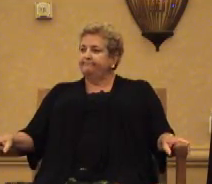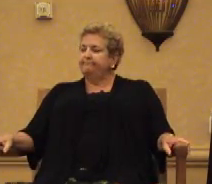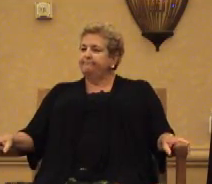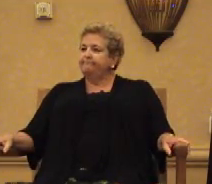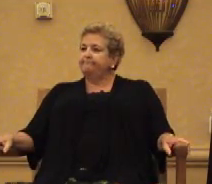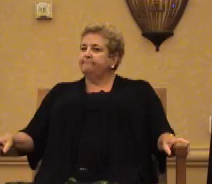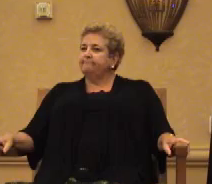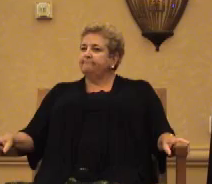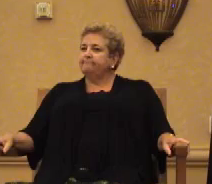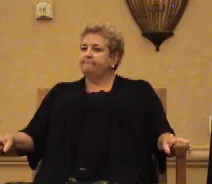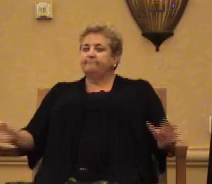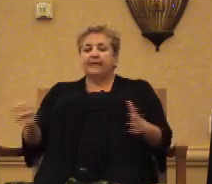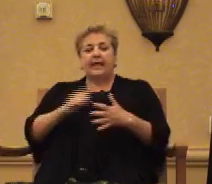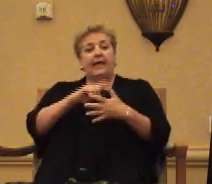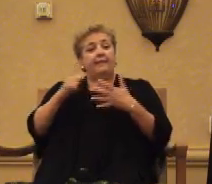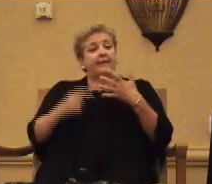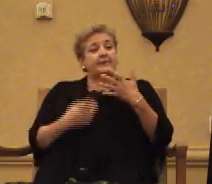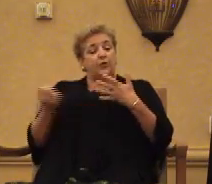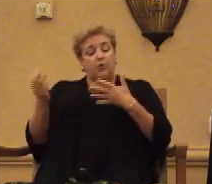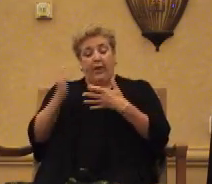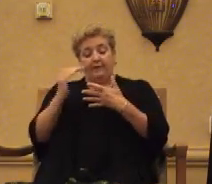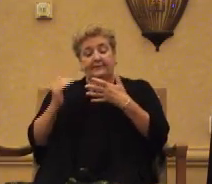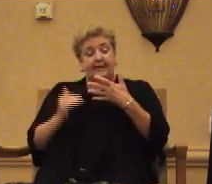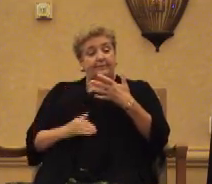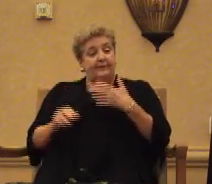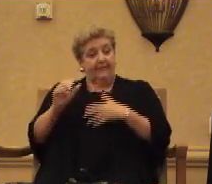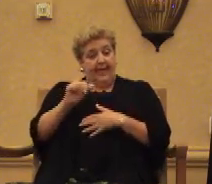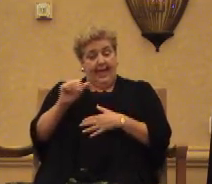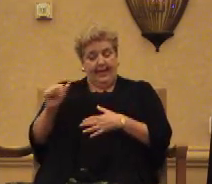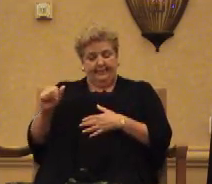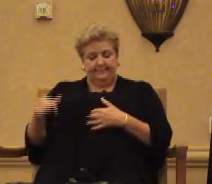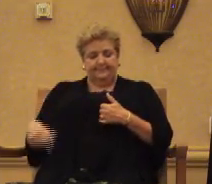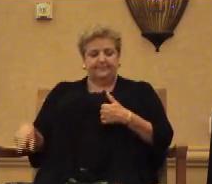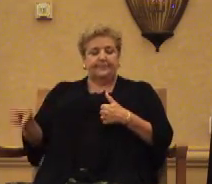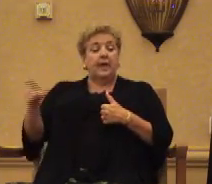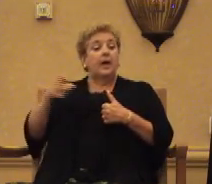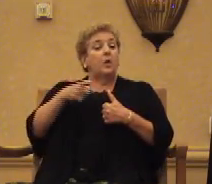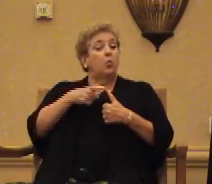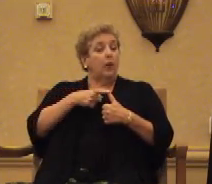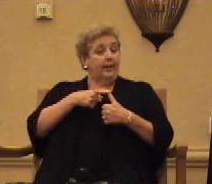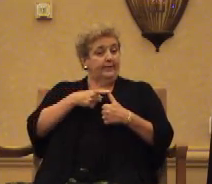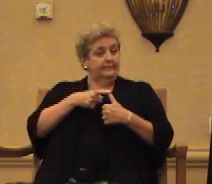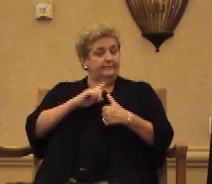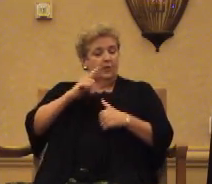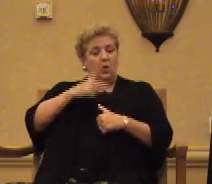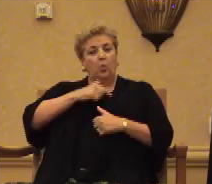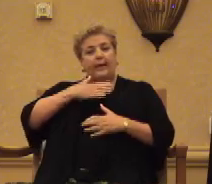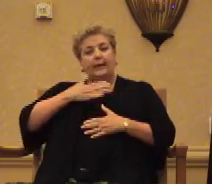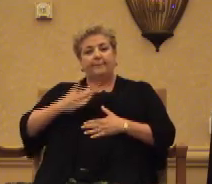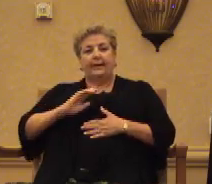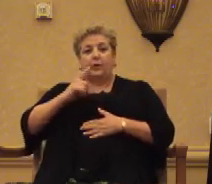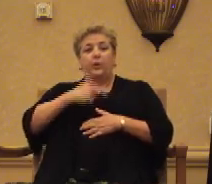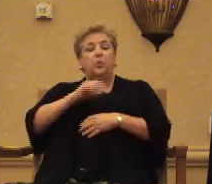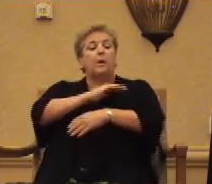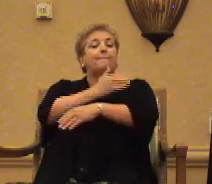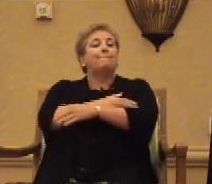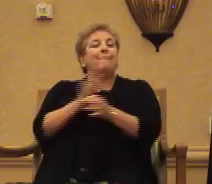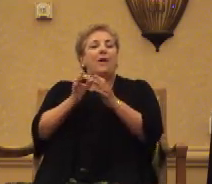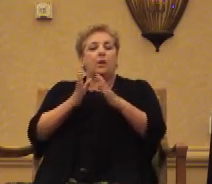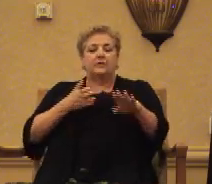These are the 12 steps of Alcoholics Anonymous. Number one, we admitted we were powerless over alcohol and our